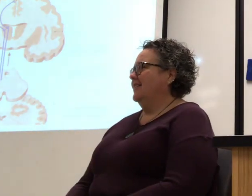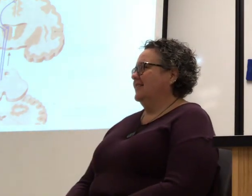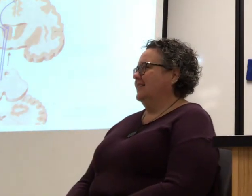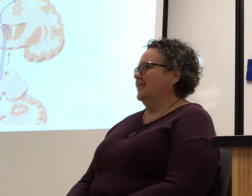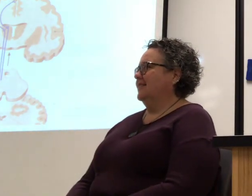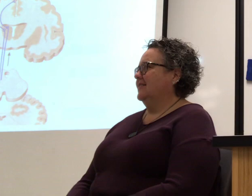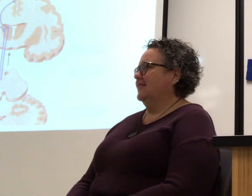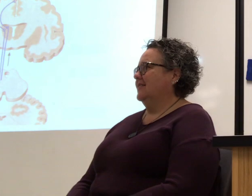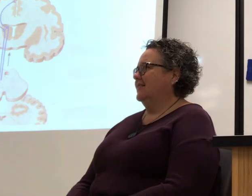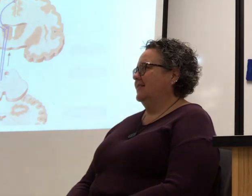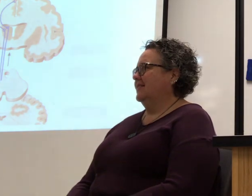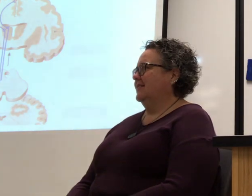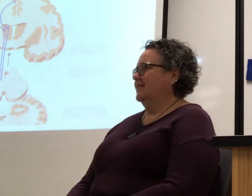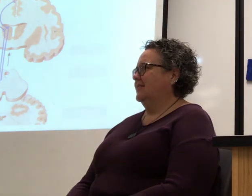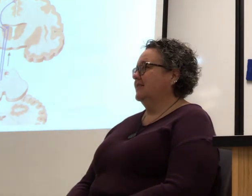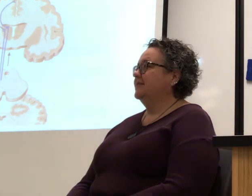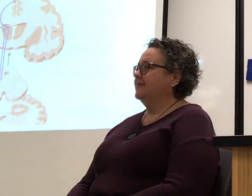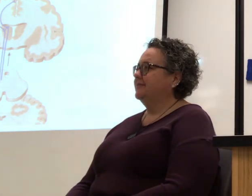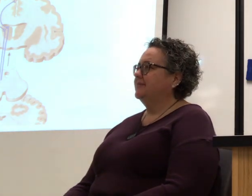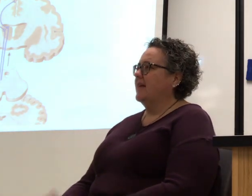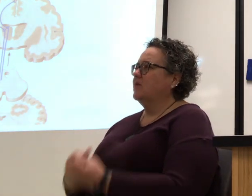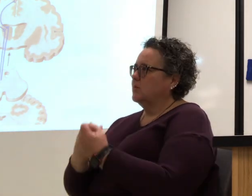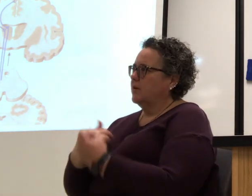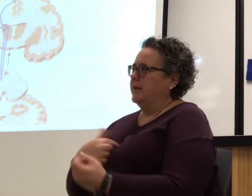sensory cortex.